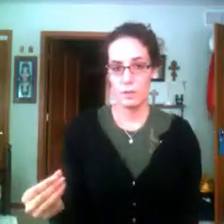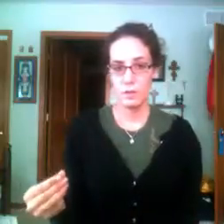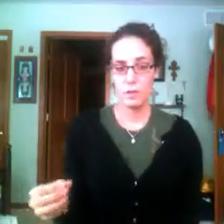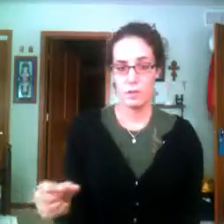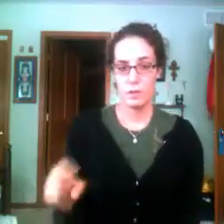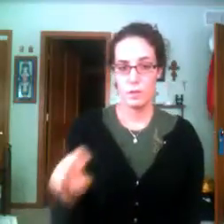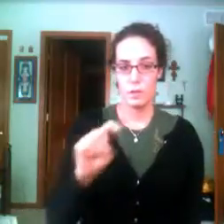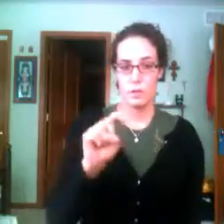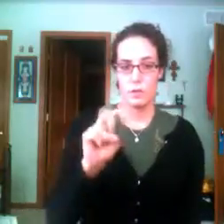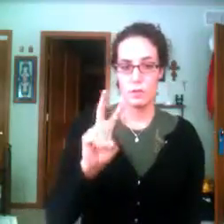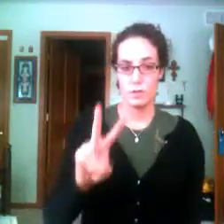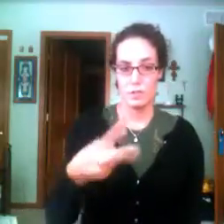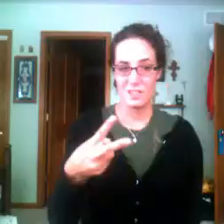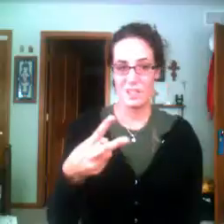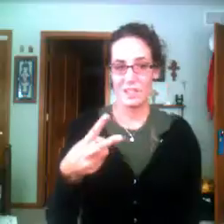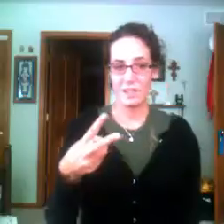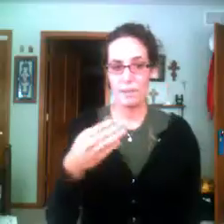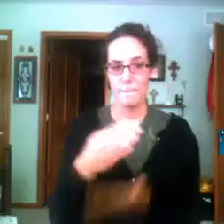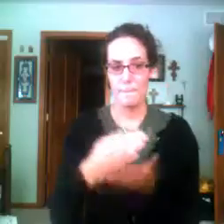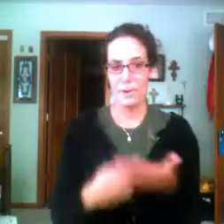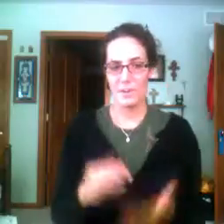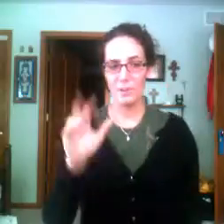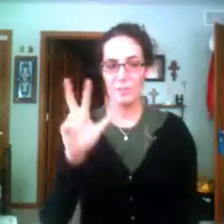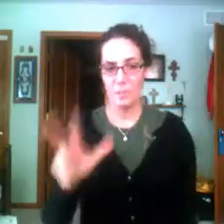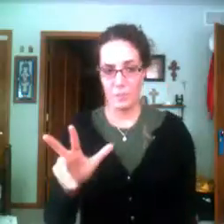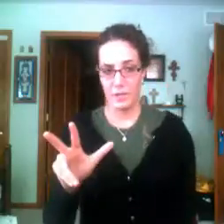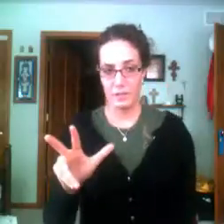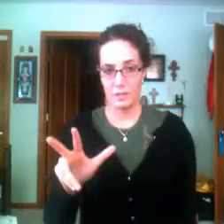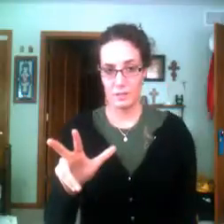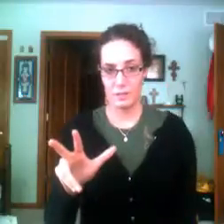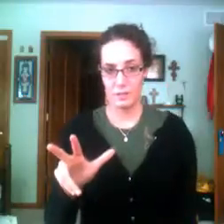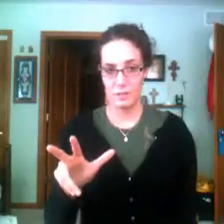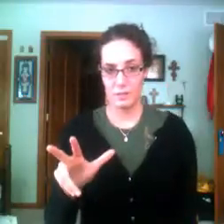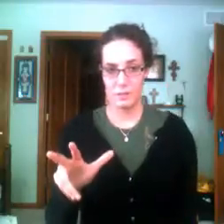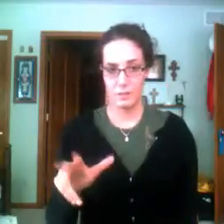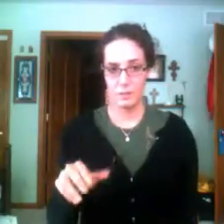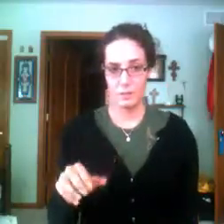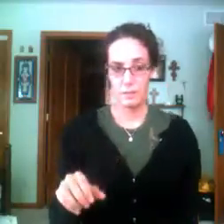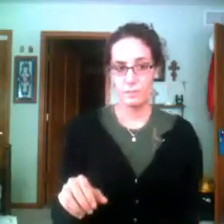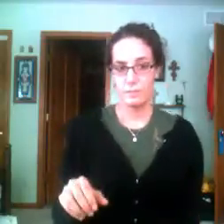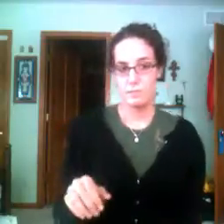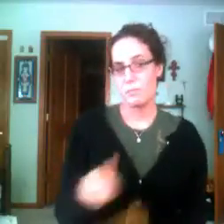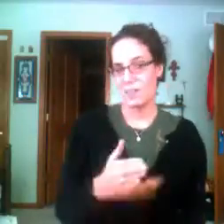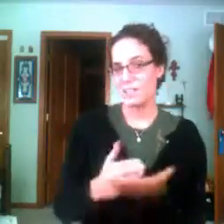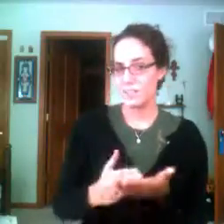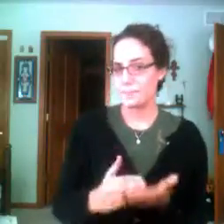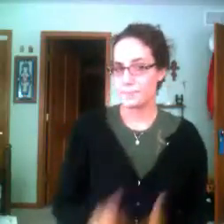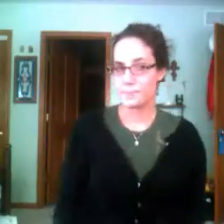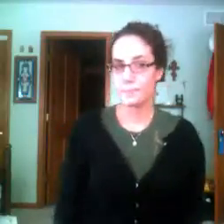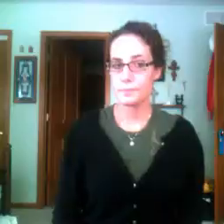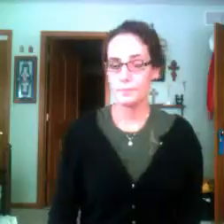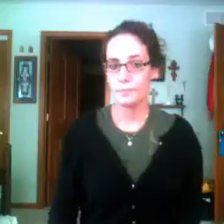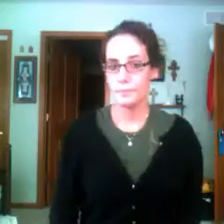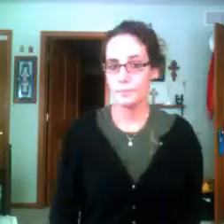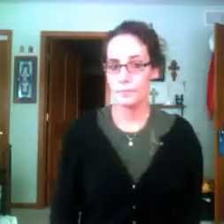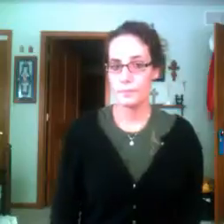2, second part of 3 sections. Well, sure, most people can recognize that